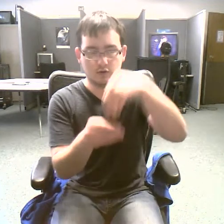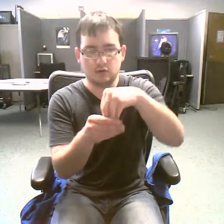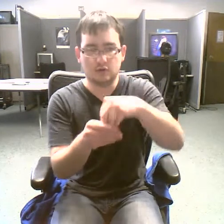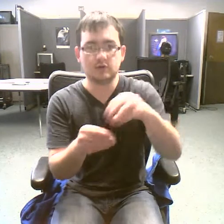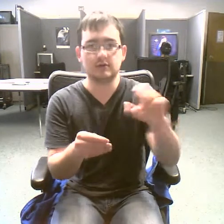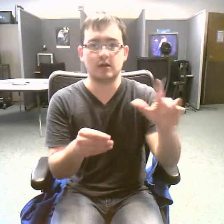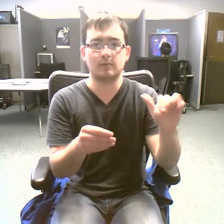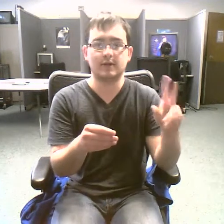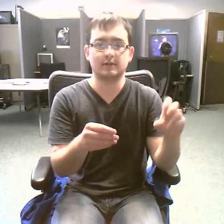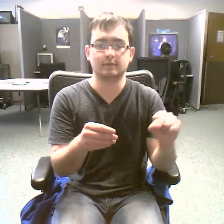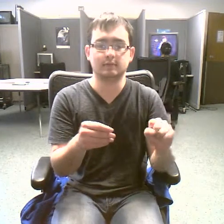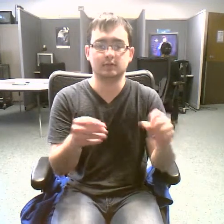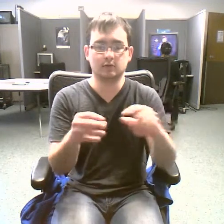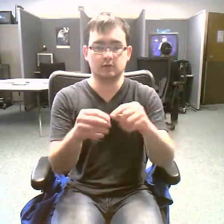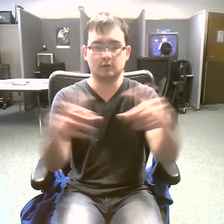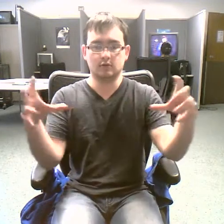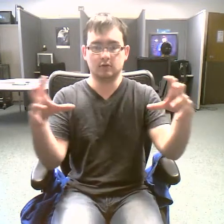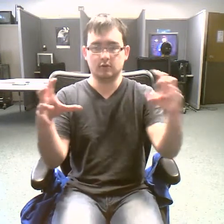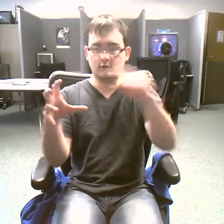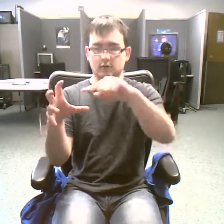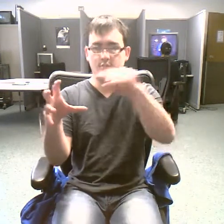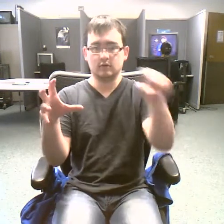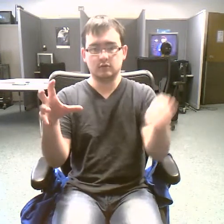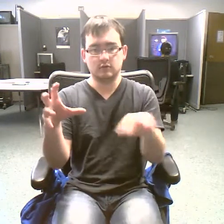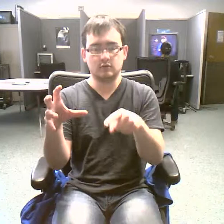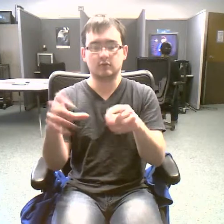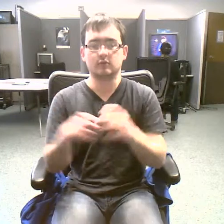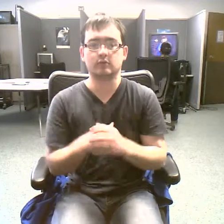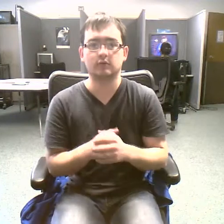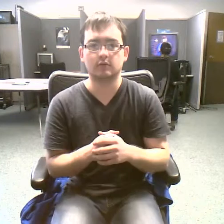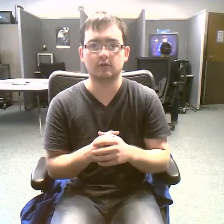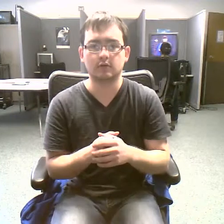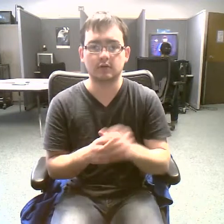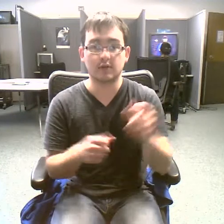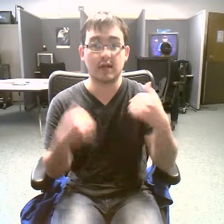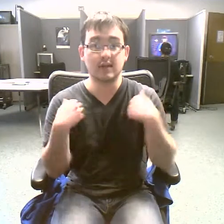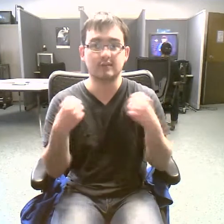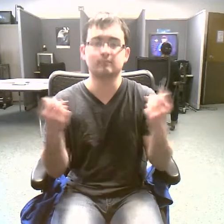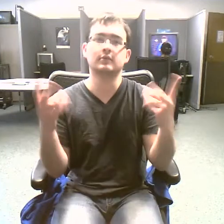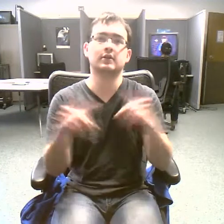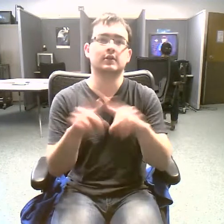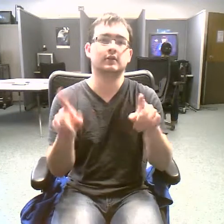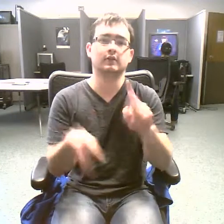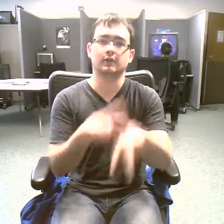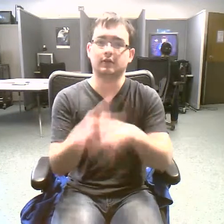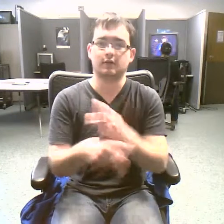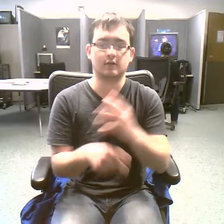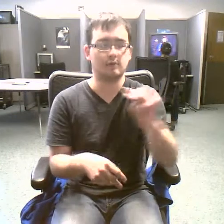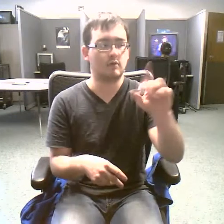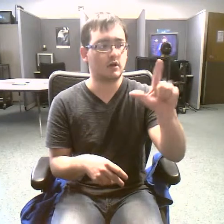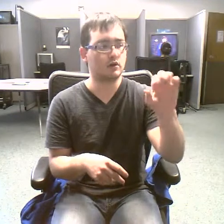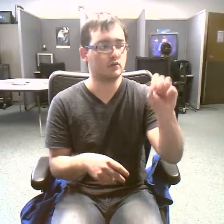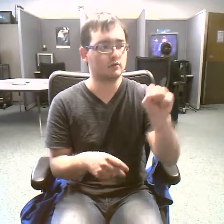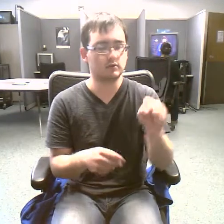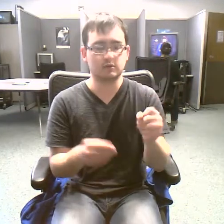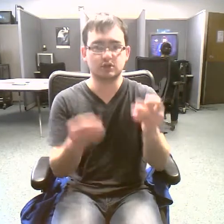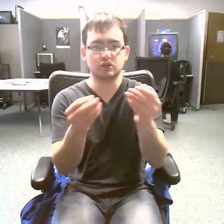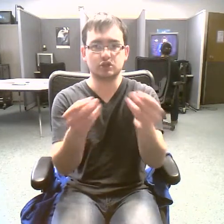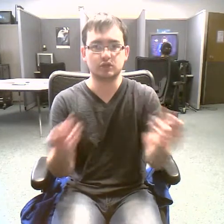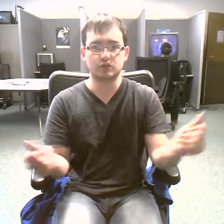The cytoplasm has many different molecules that are dissolved in solution. You'll find enzymes,